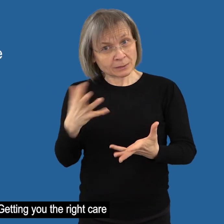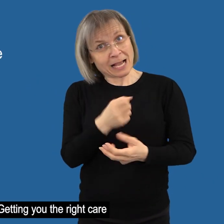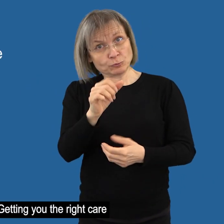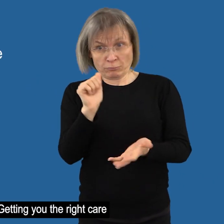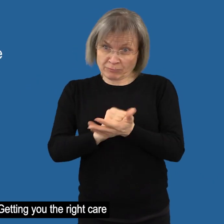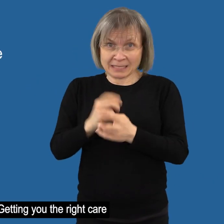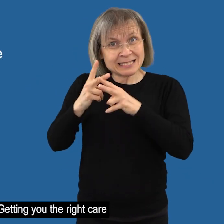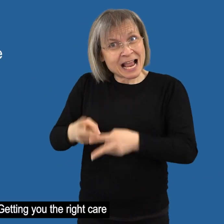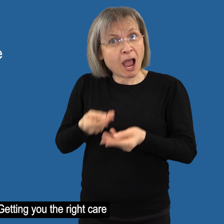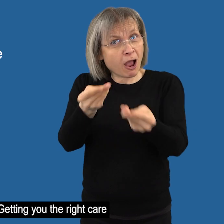Getting you the right care.